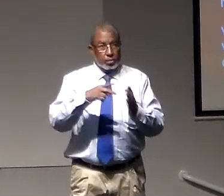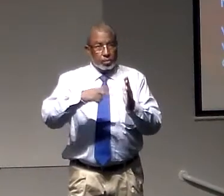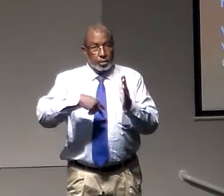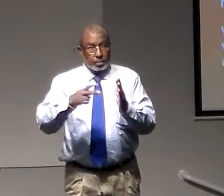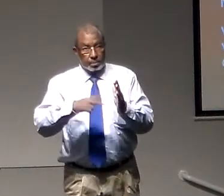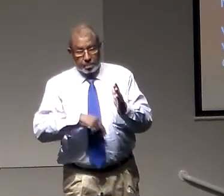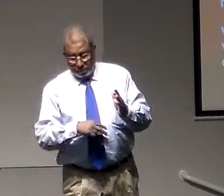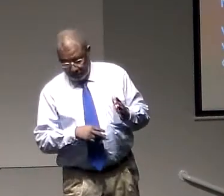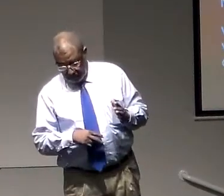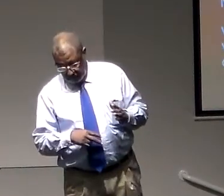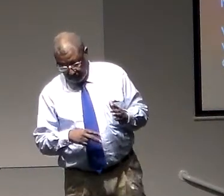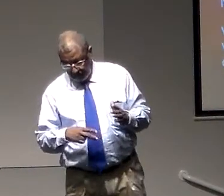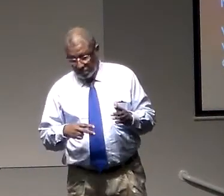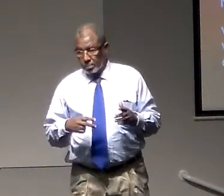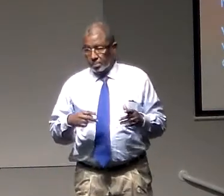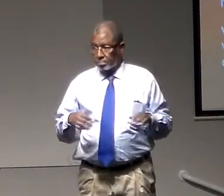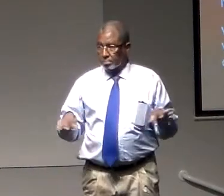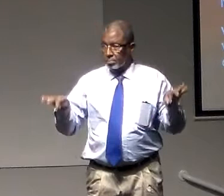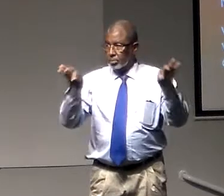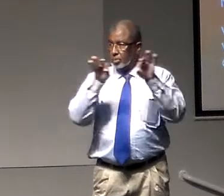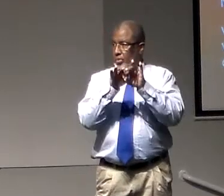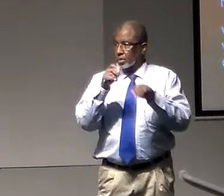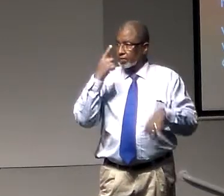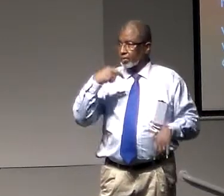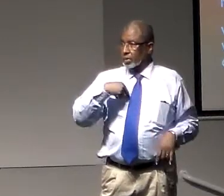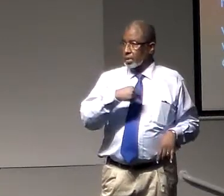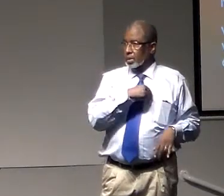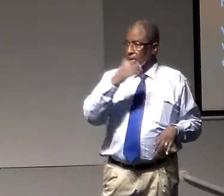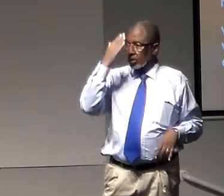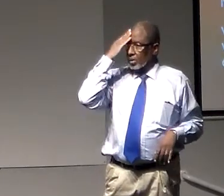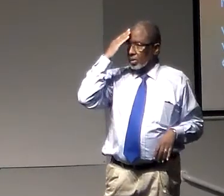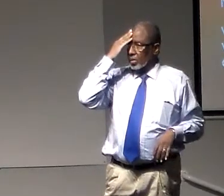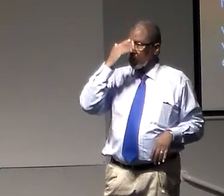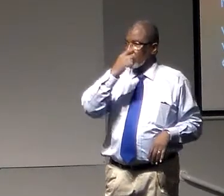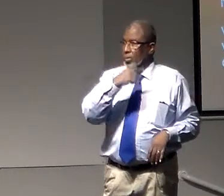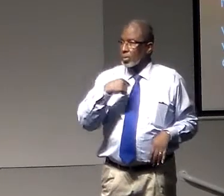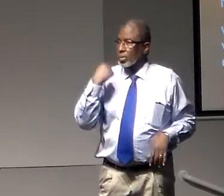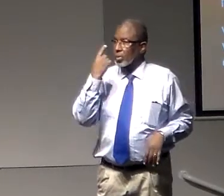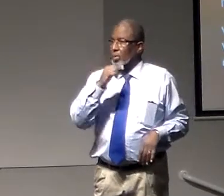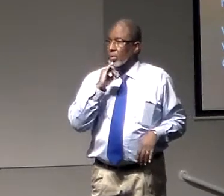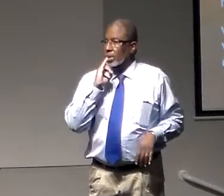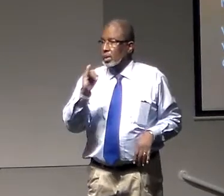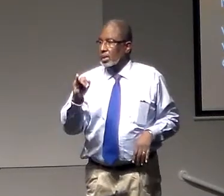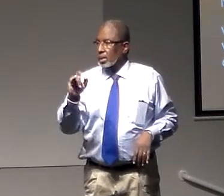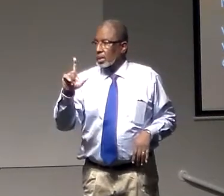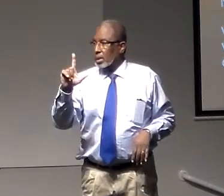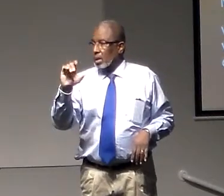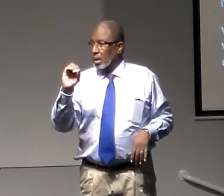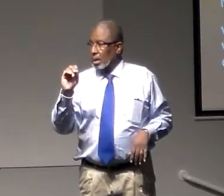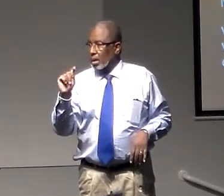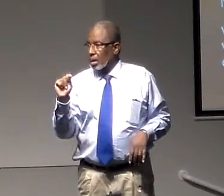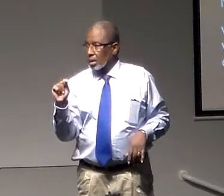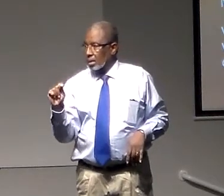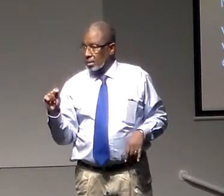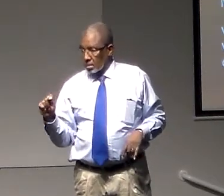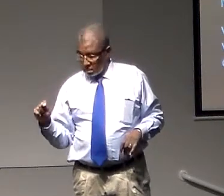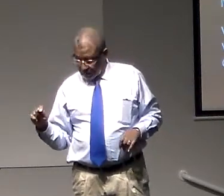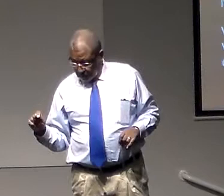now, before I read, it's important for us to know who is Lot.